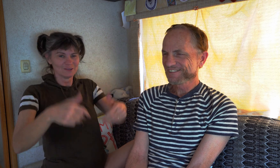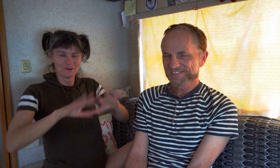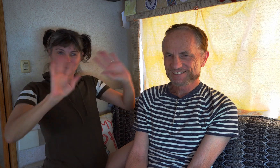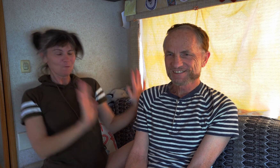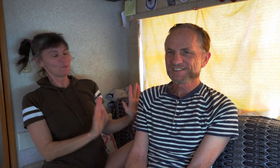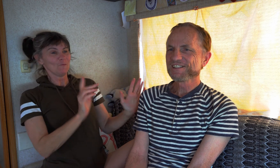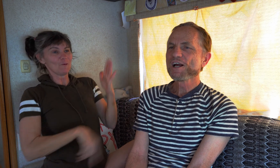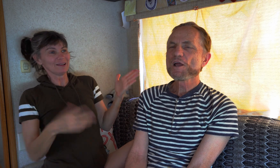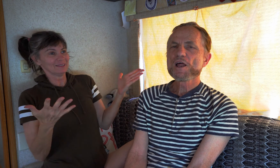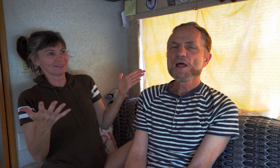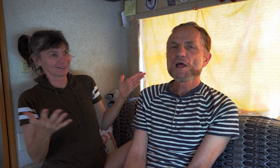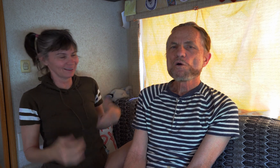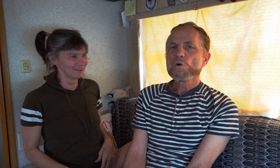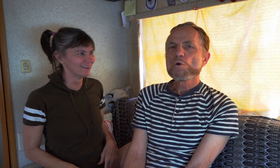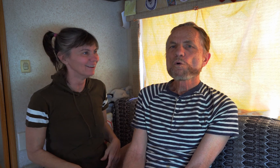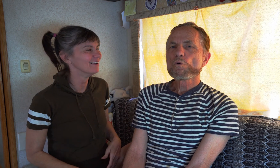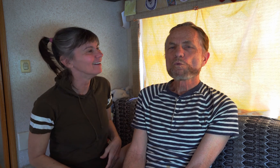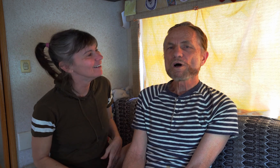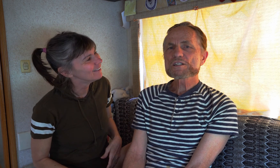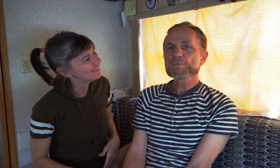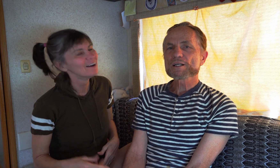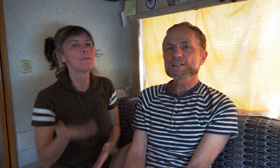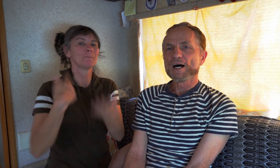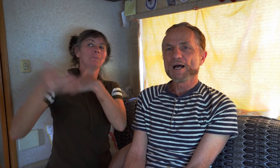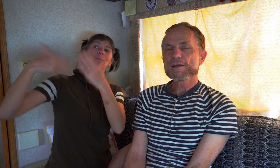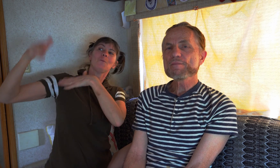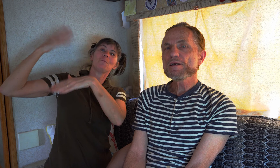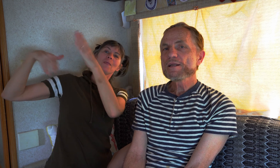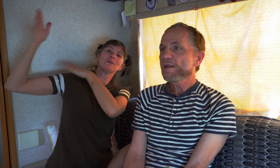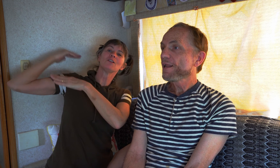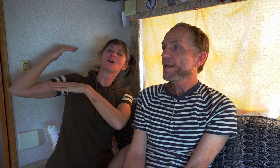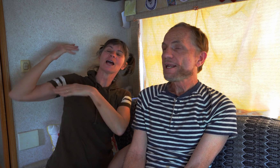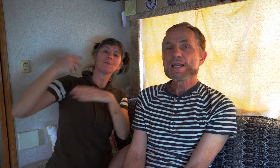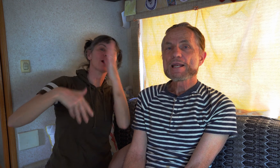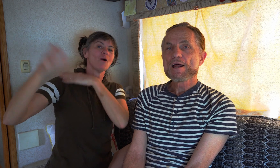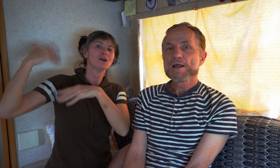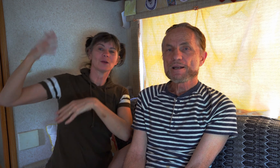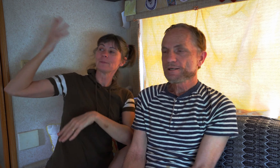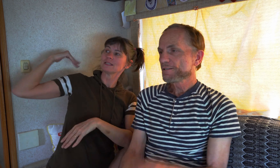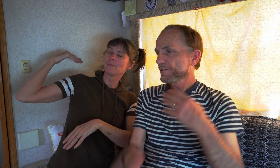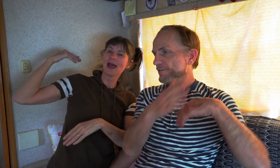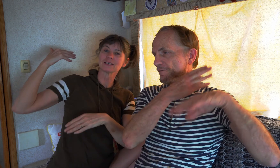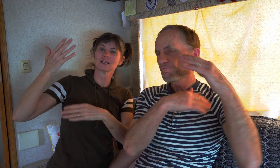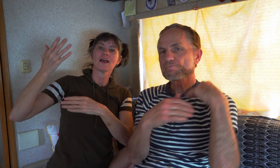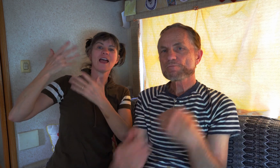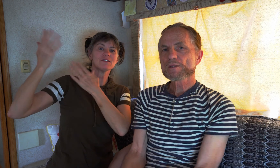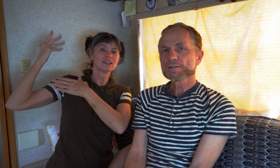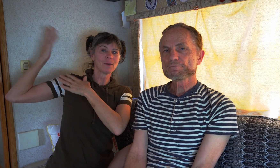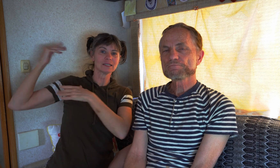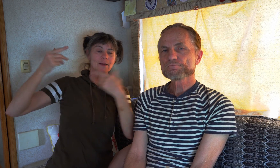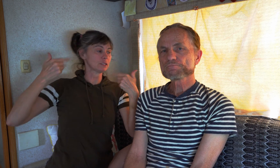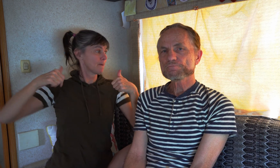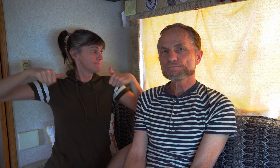Whoa! What? Once upon a time. That means a long time ago. So it happened in the past.